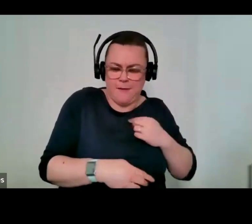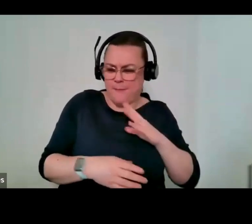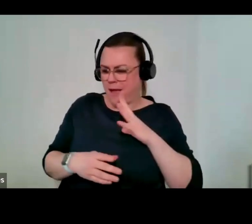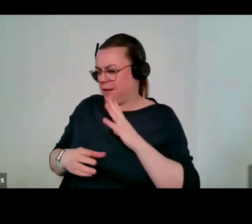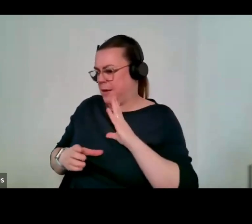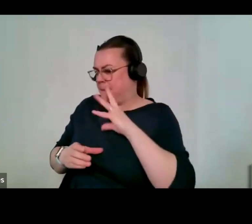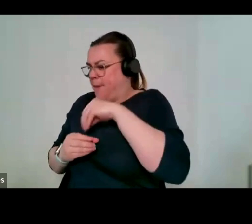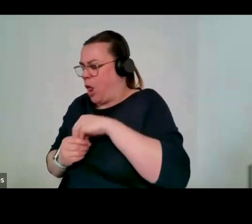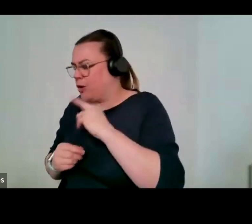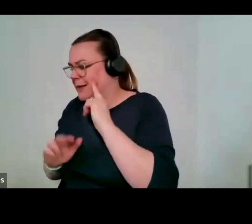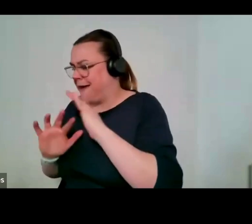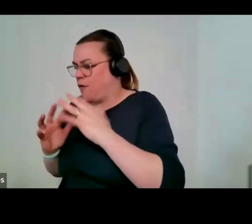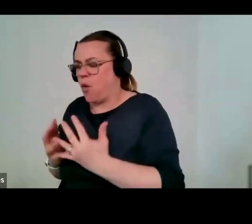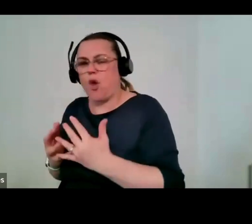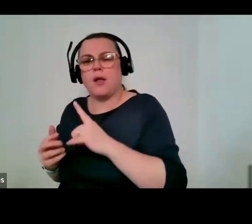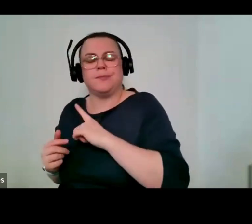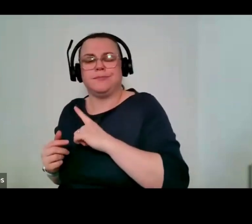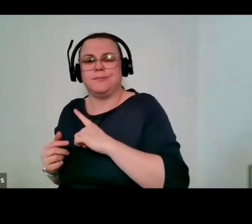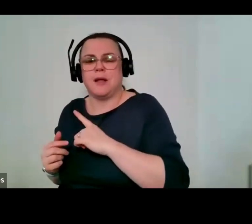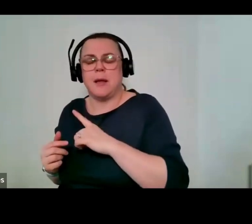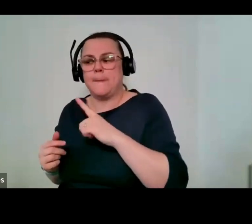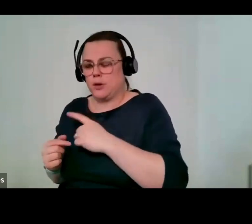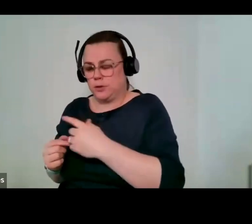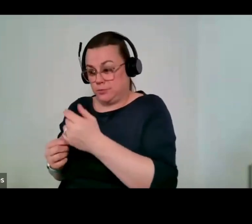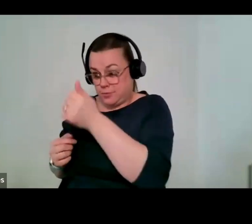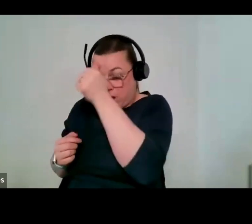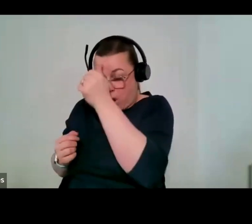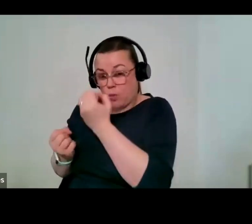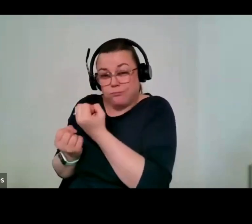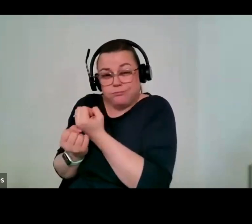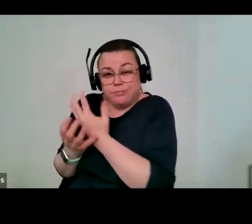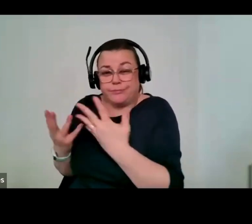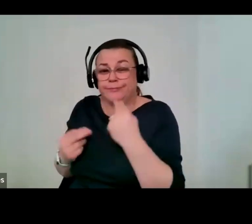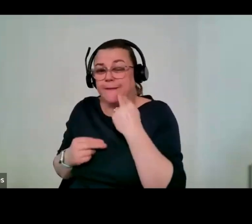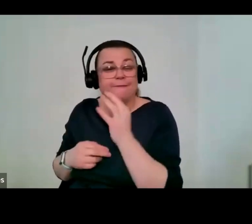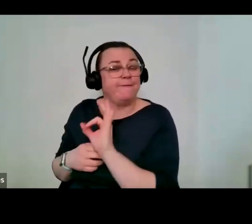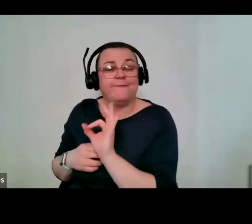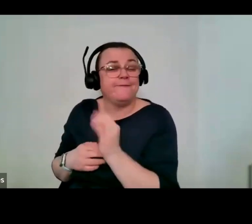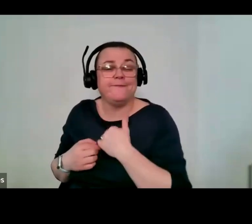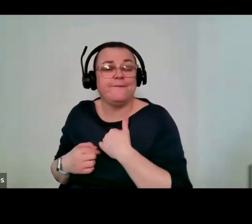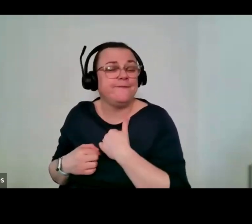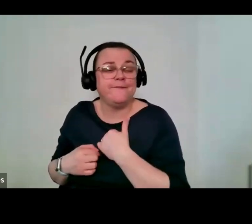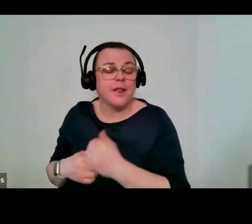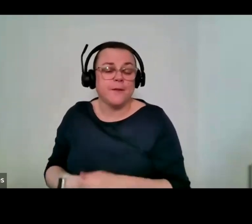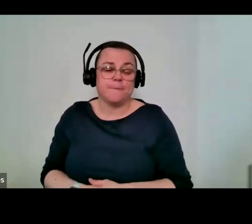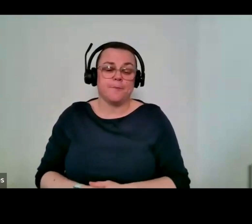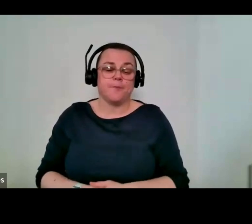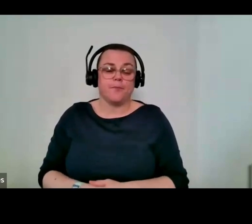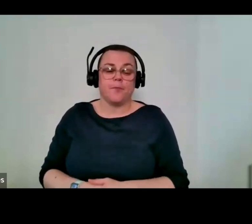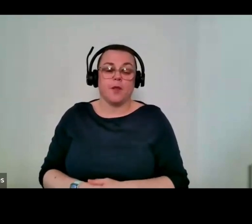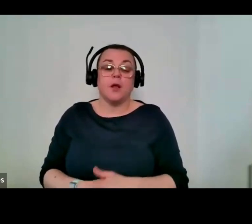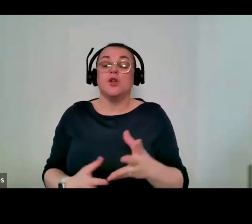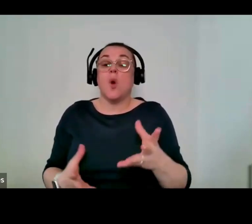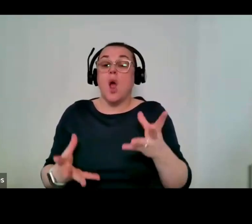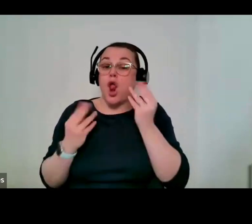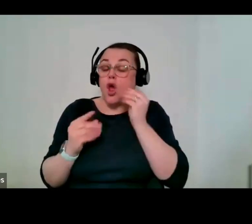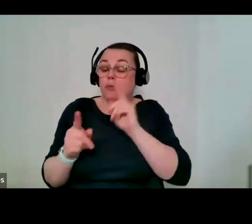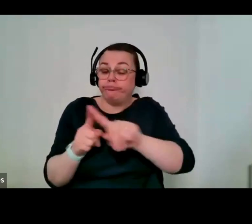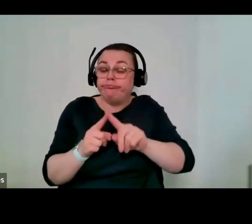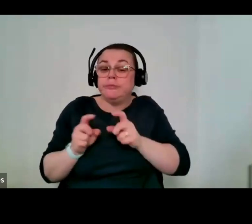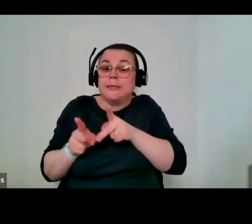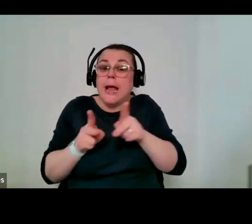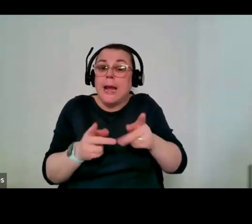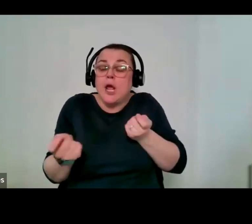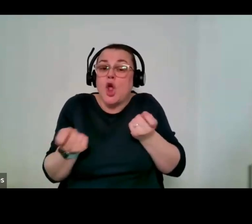deaf world either because I didn't know that many deaf people. I learned coping techniques